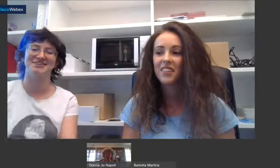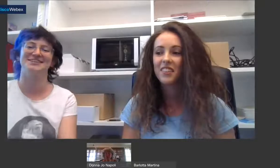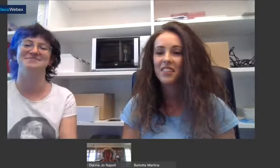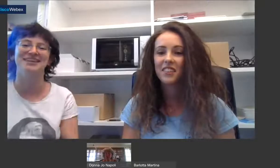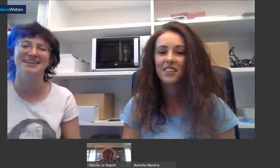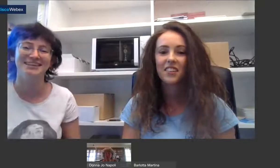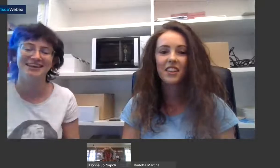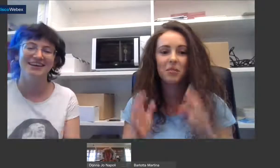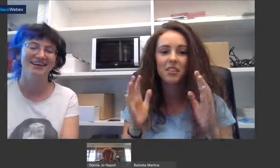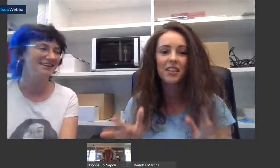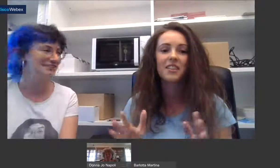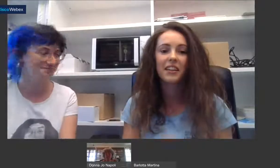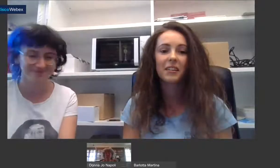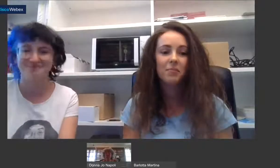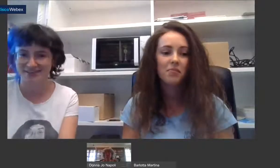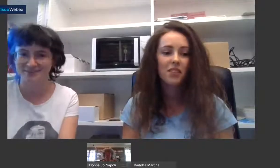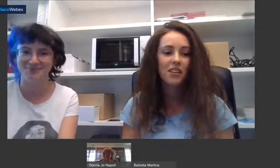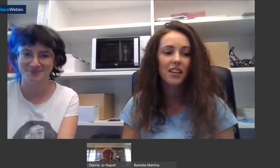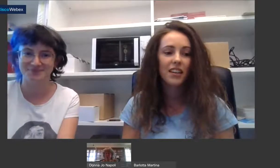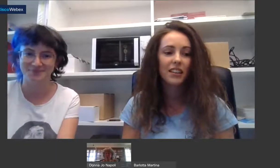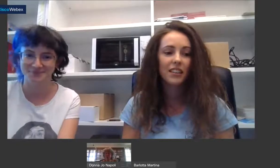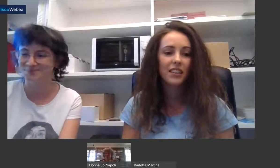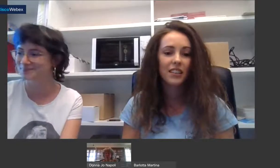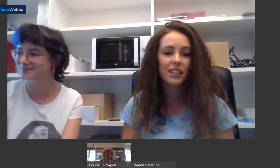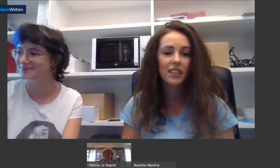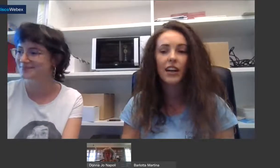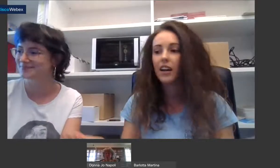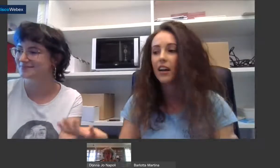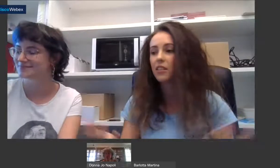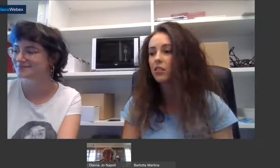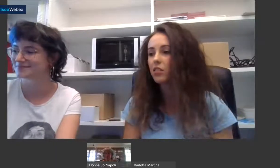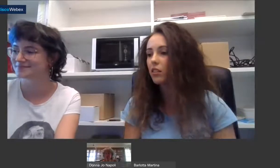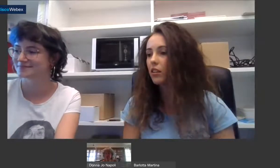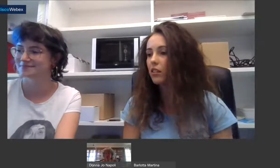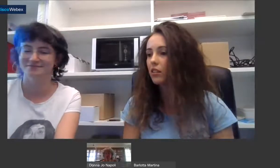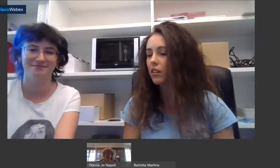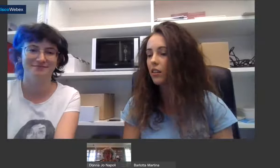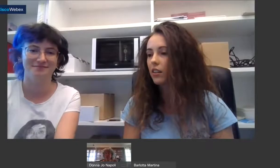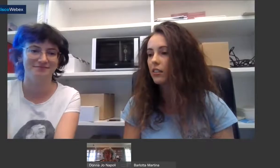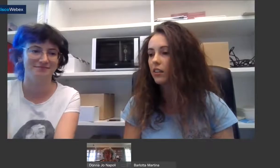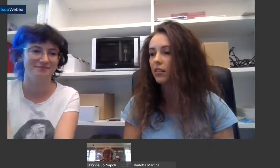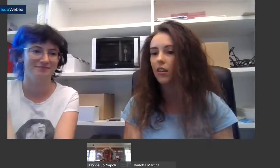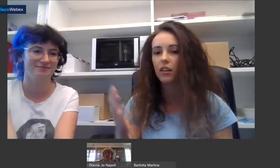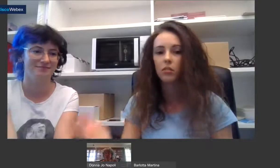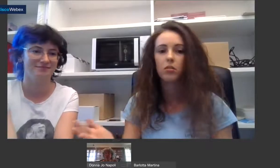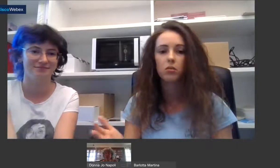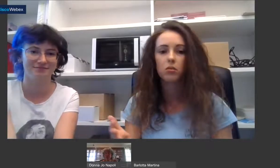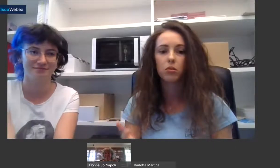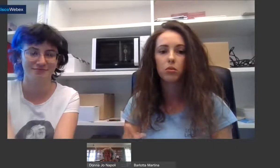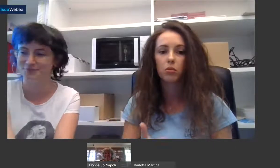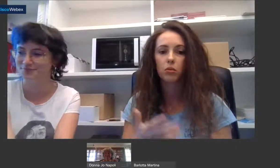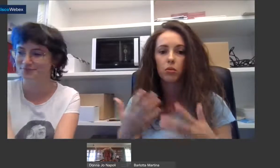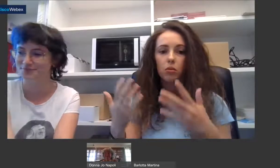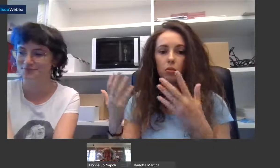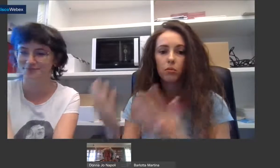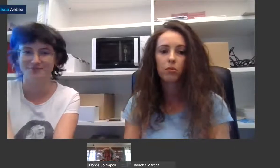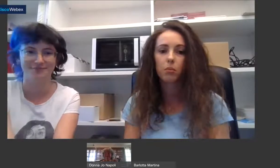them the link. It will stay there. Yeah. And and so as I said, thank you also to